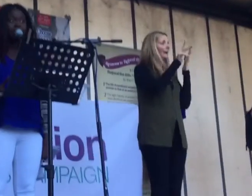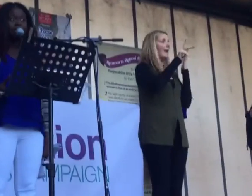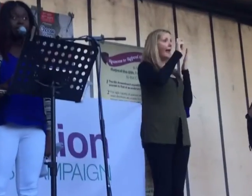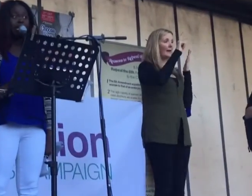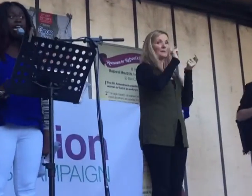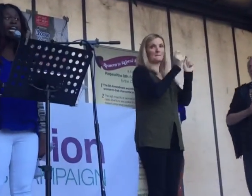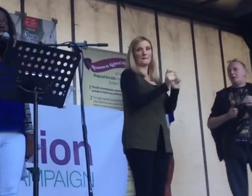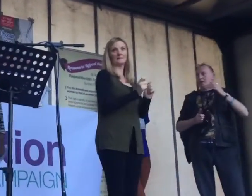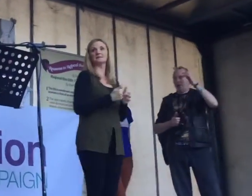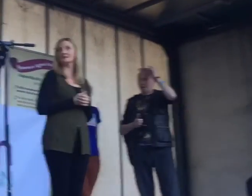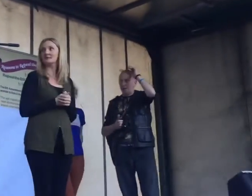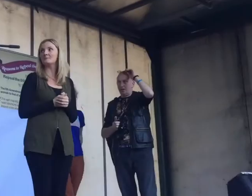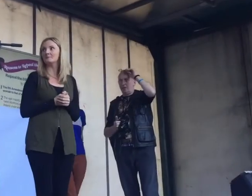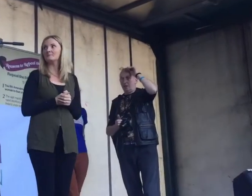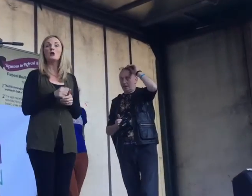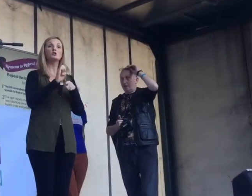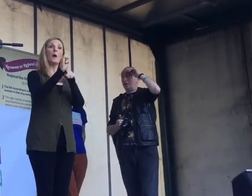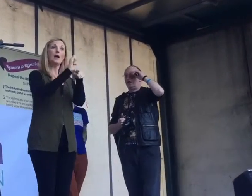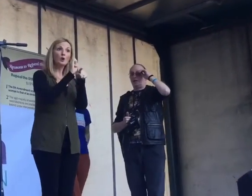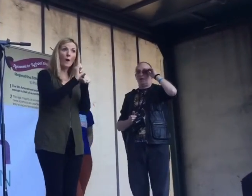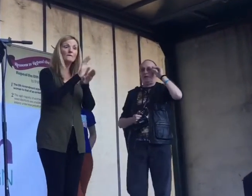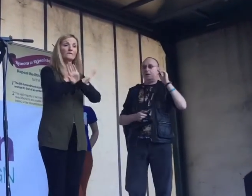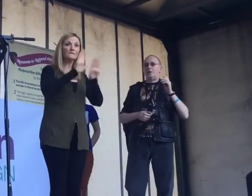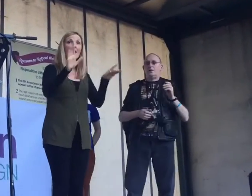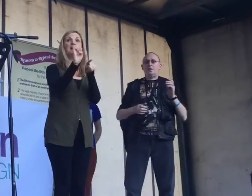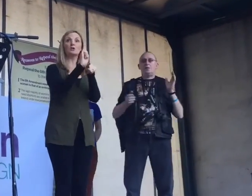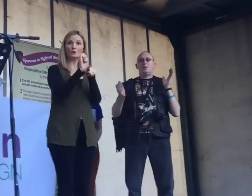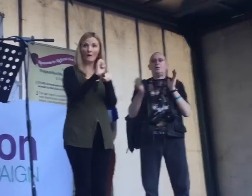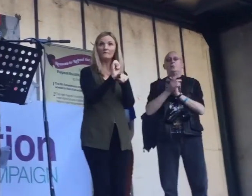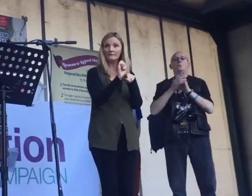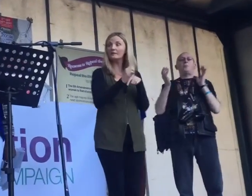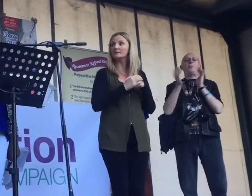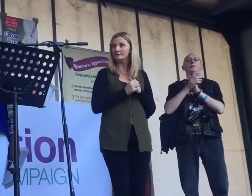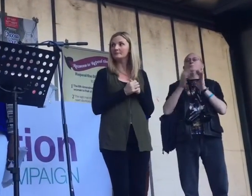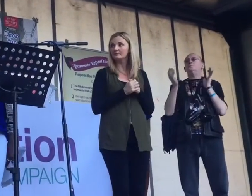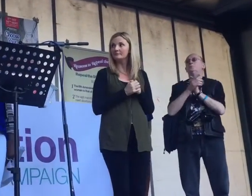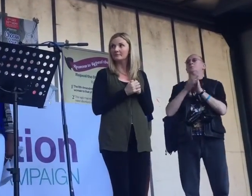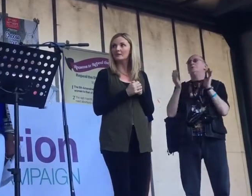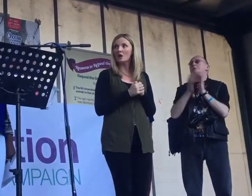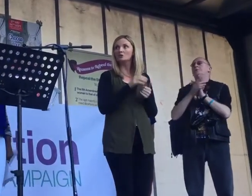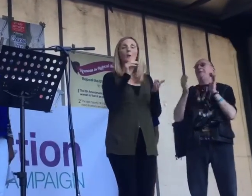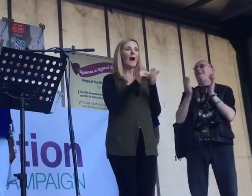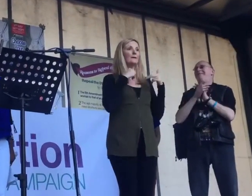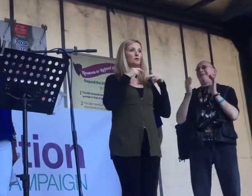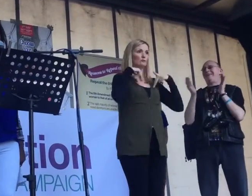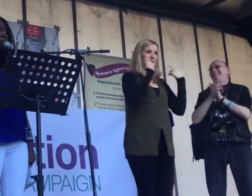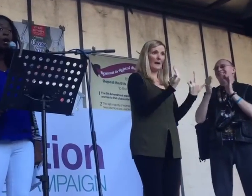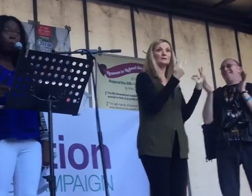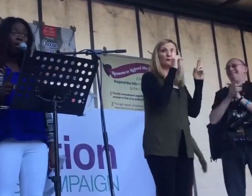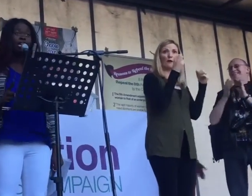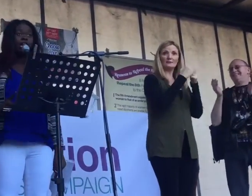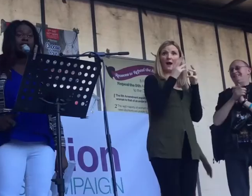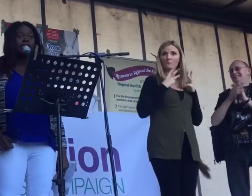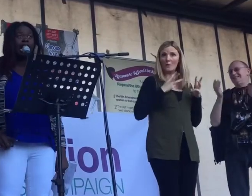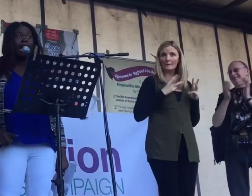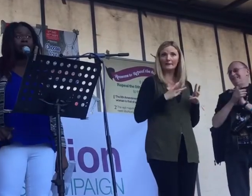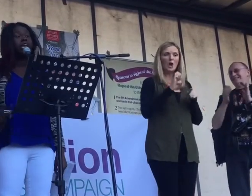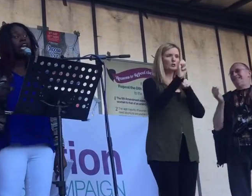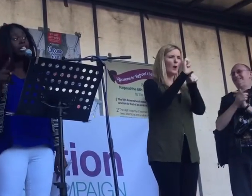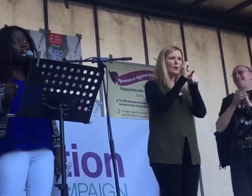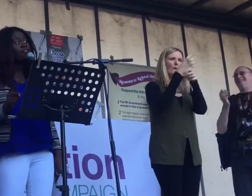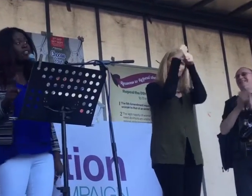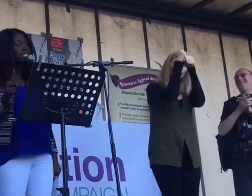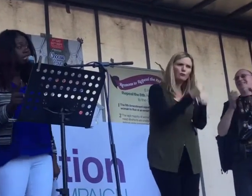8th Amendment Enough is enough Ignoring the human rights of women Enough is enough Putting us